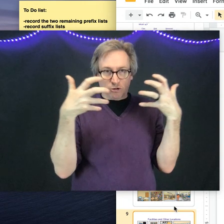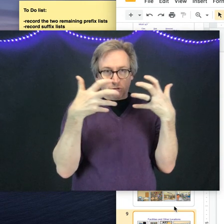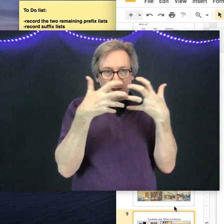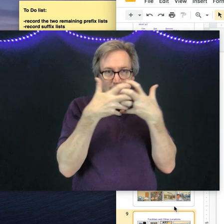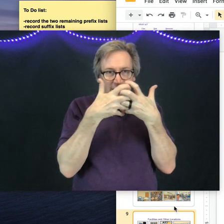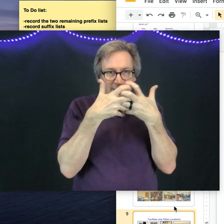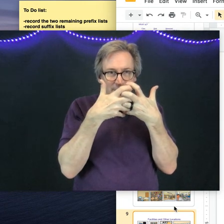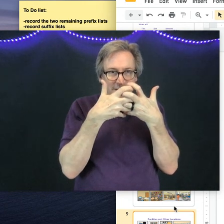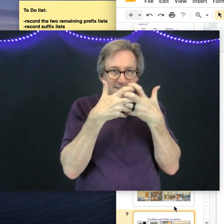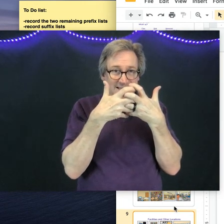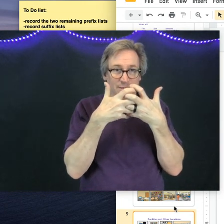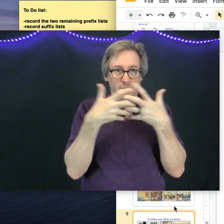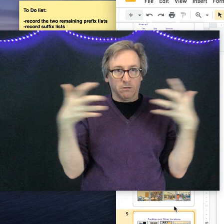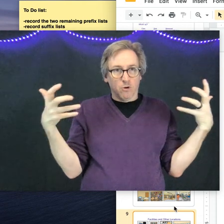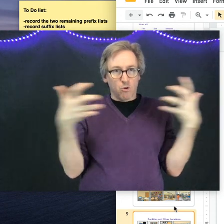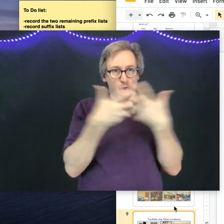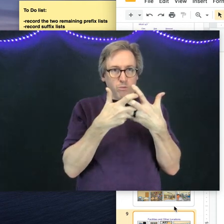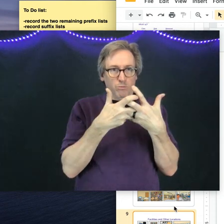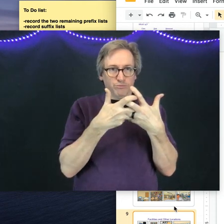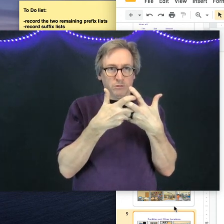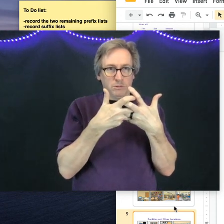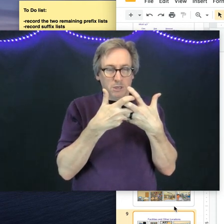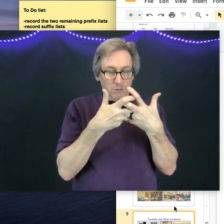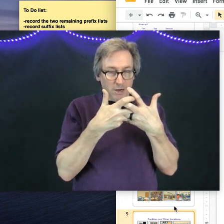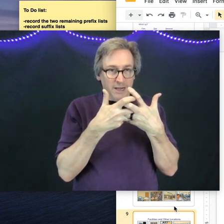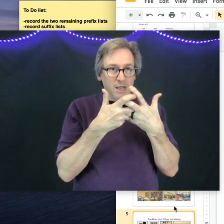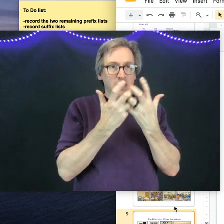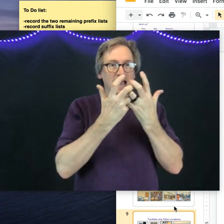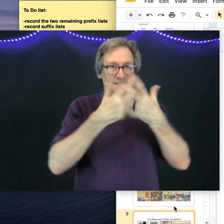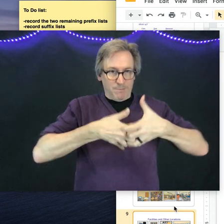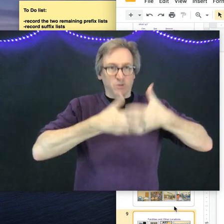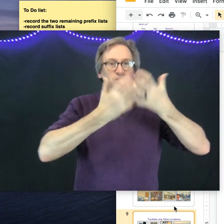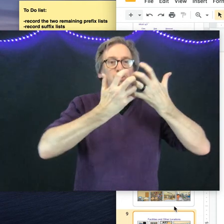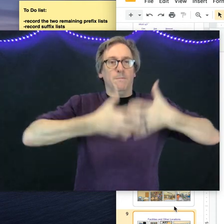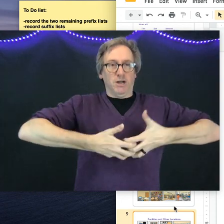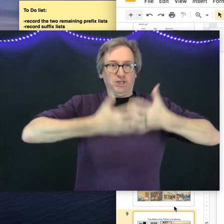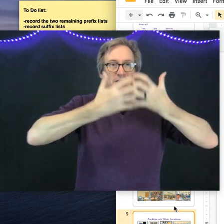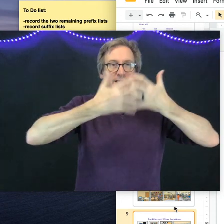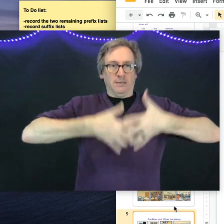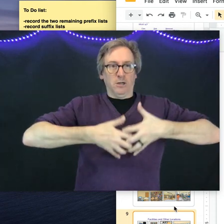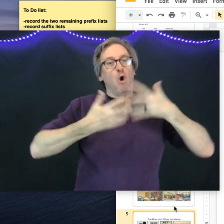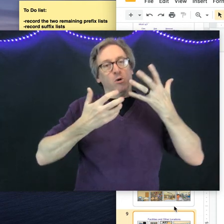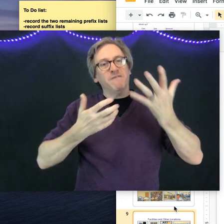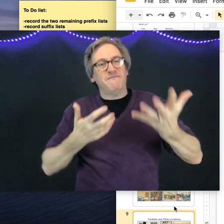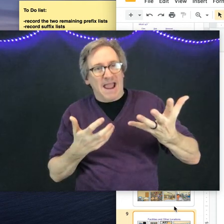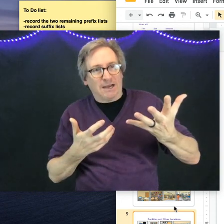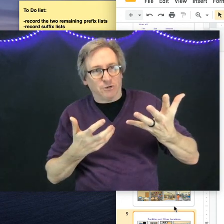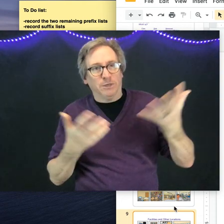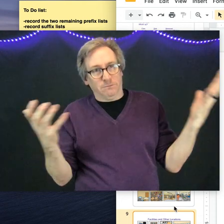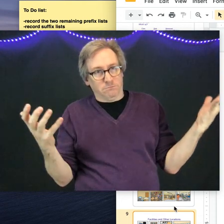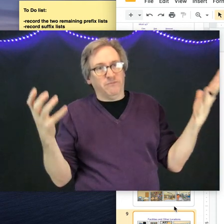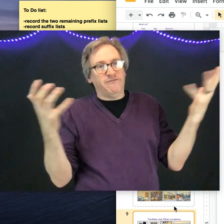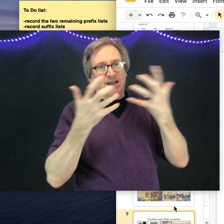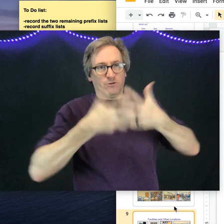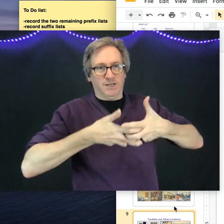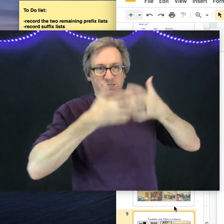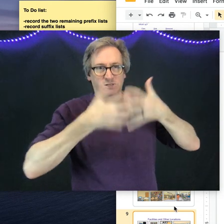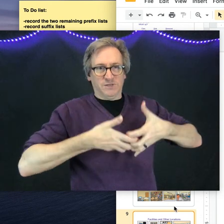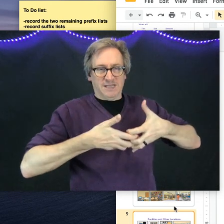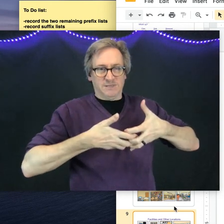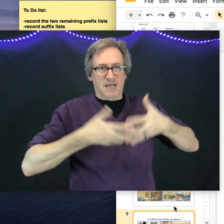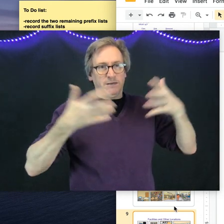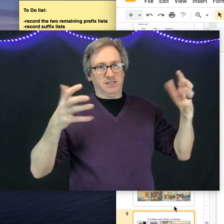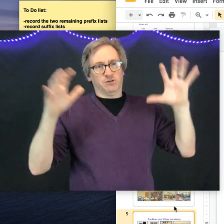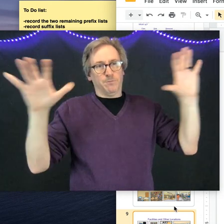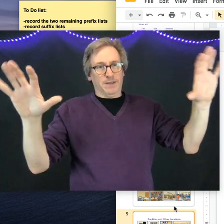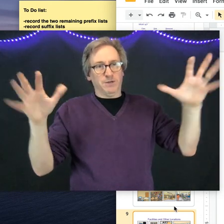and cramming them in together, right? As opposed to a machine or a factory. Factory is also the